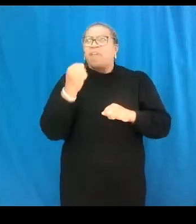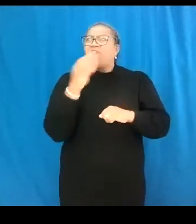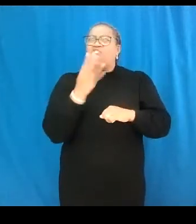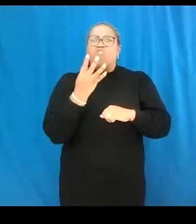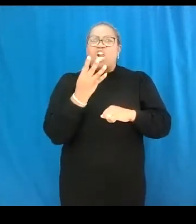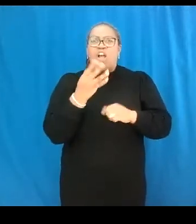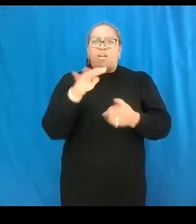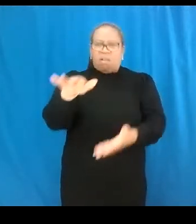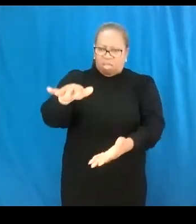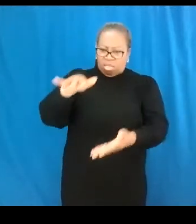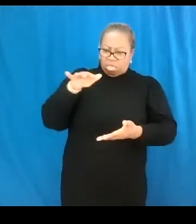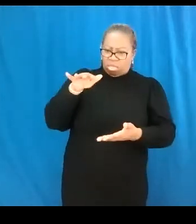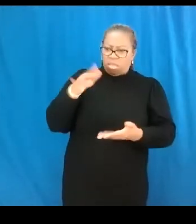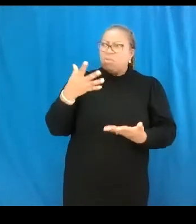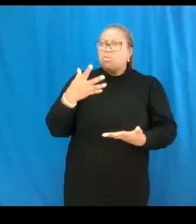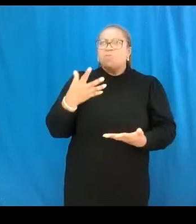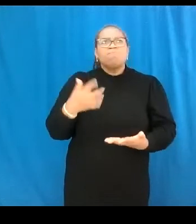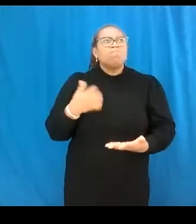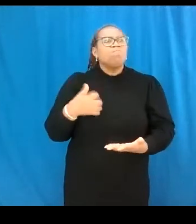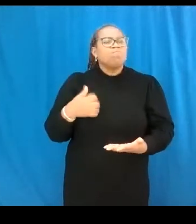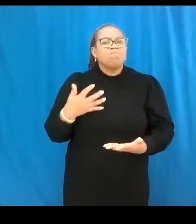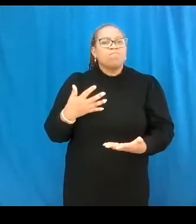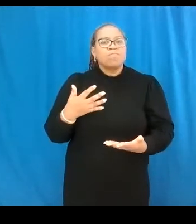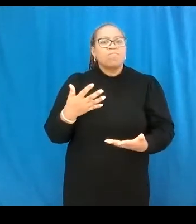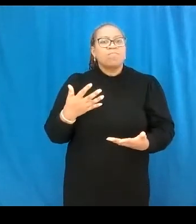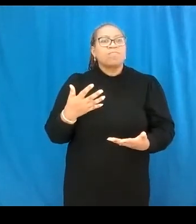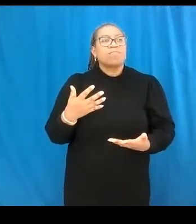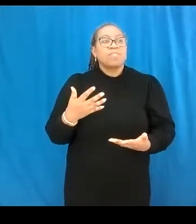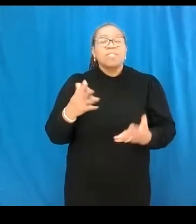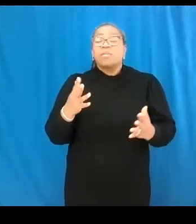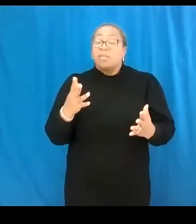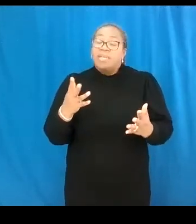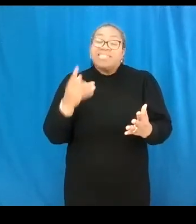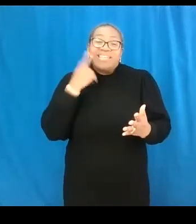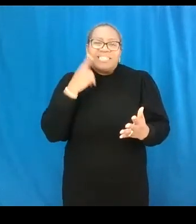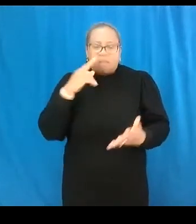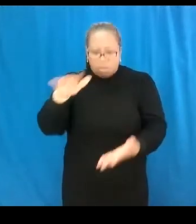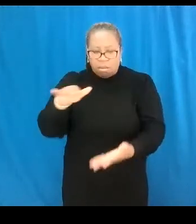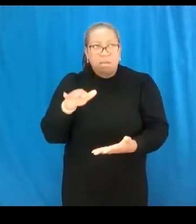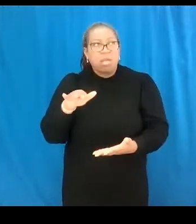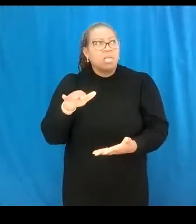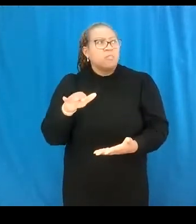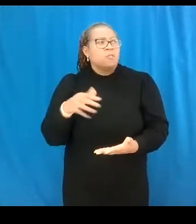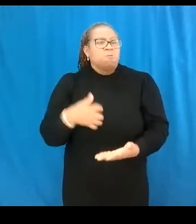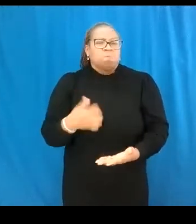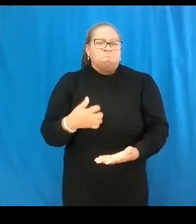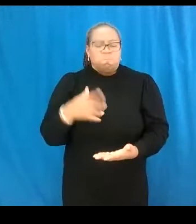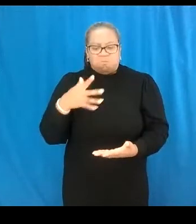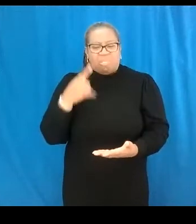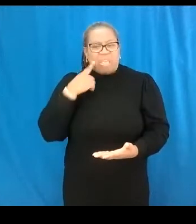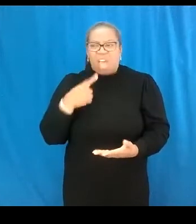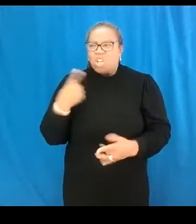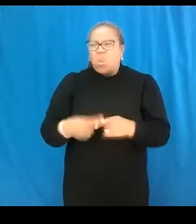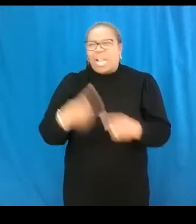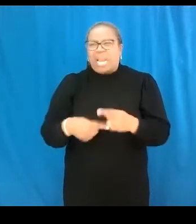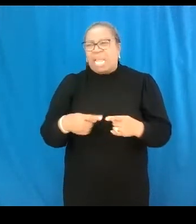that situation to basically be like, oh, I'm just going to do the bare minimum and I'm not going to do a good job because I want to go